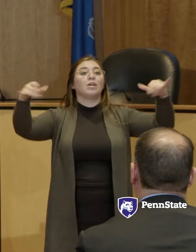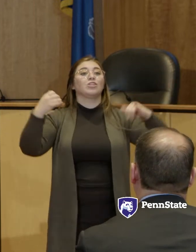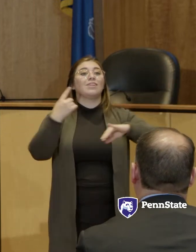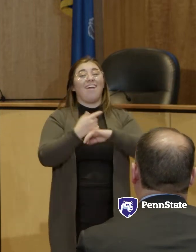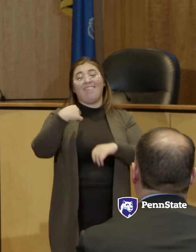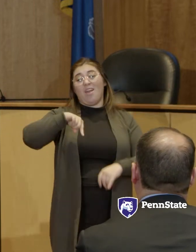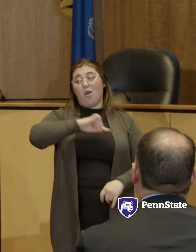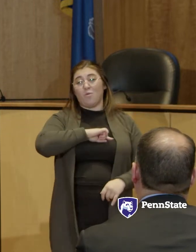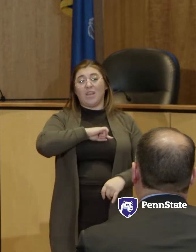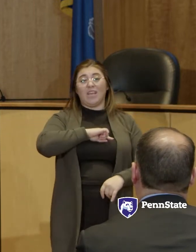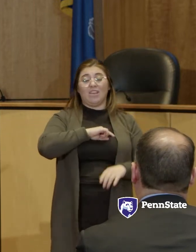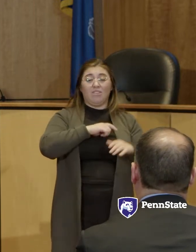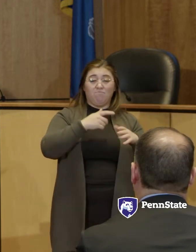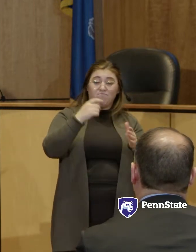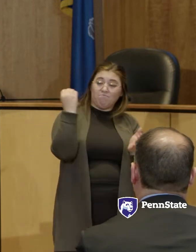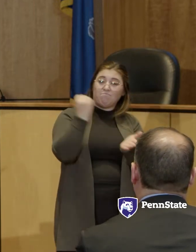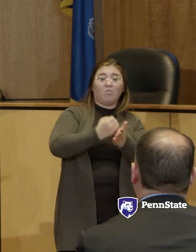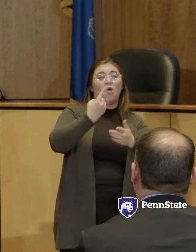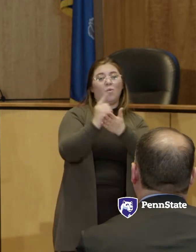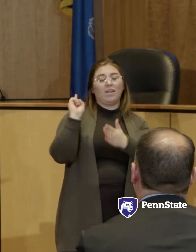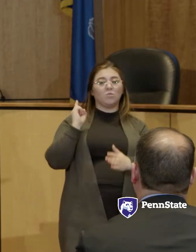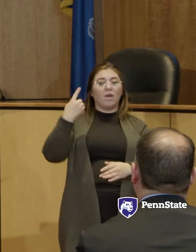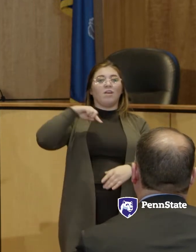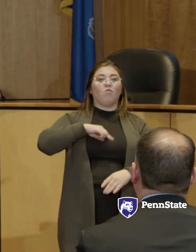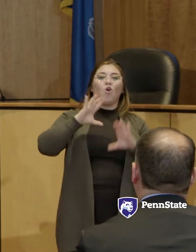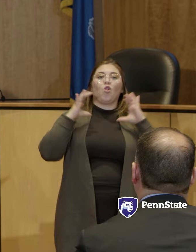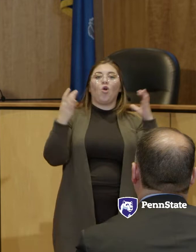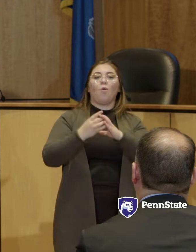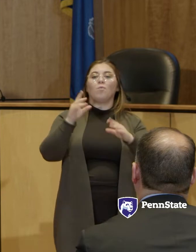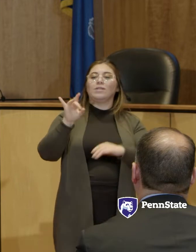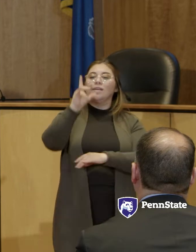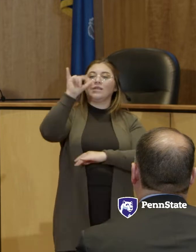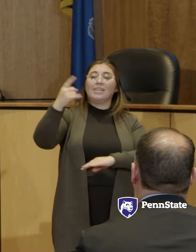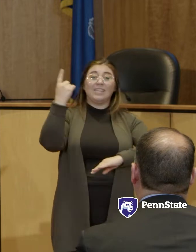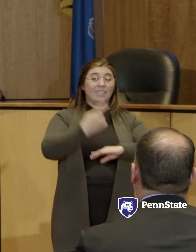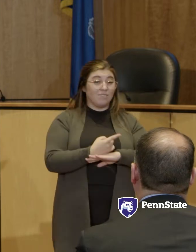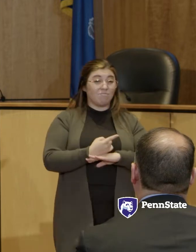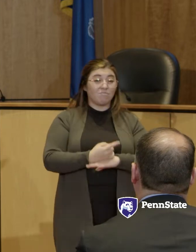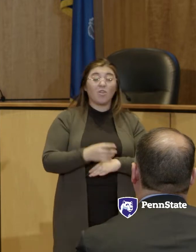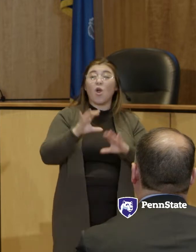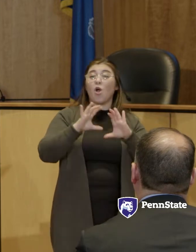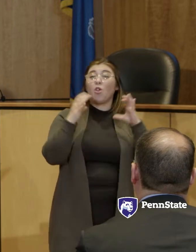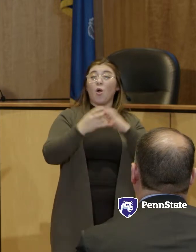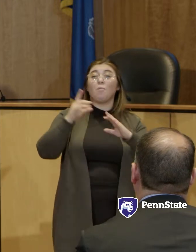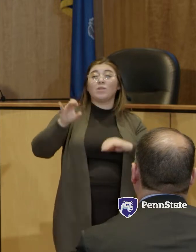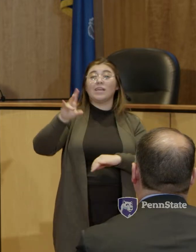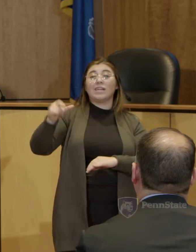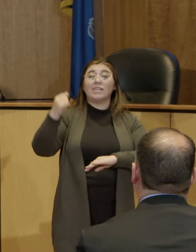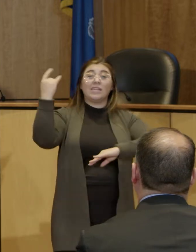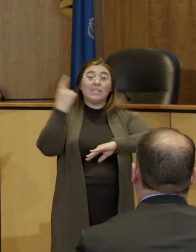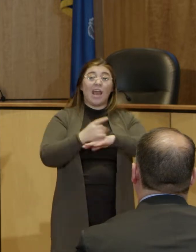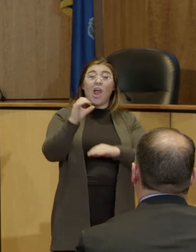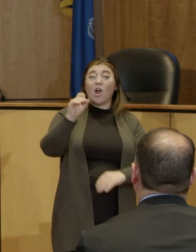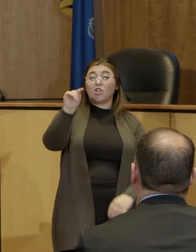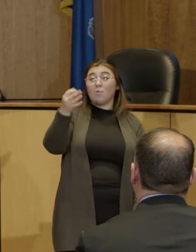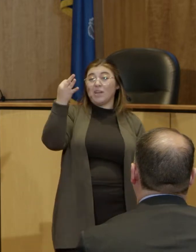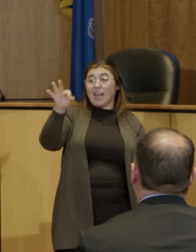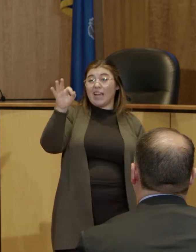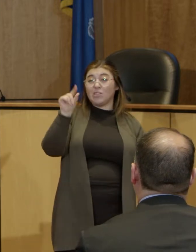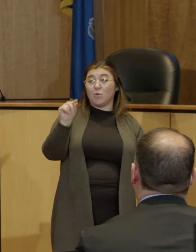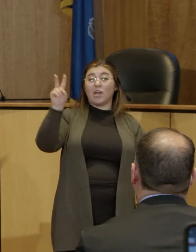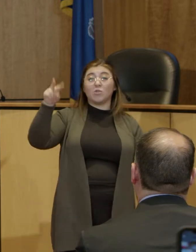that I issued a week ago for Global Dignity Day. And it goes like this. Global Dignity Day, October 19th,